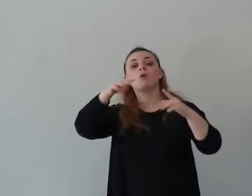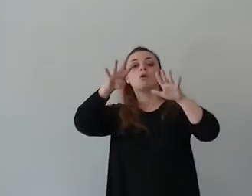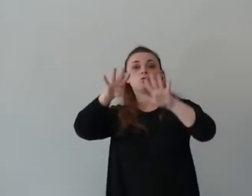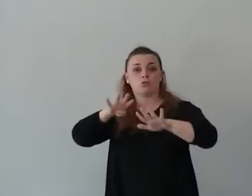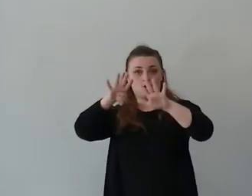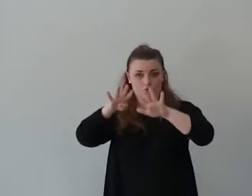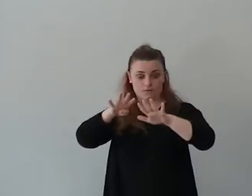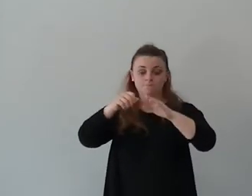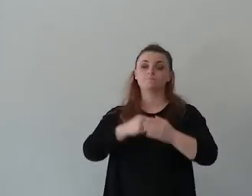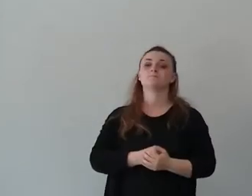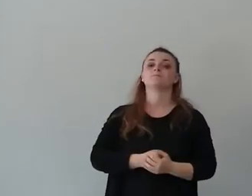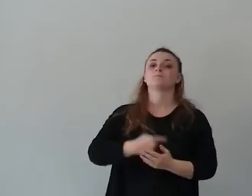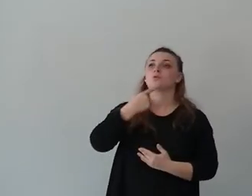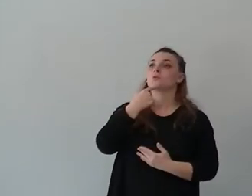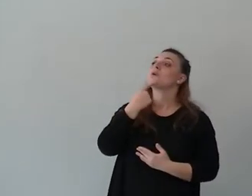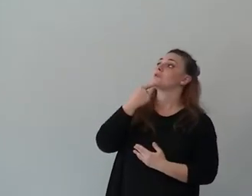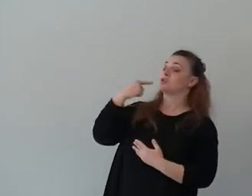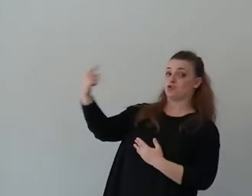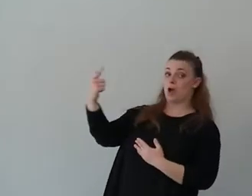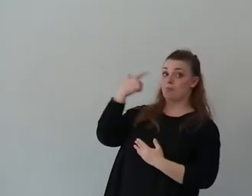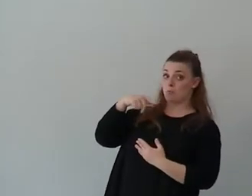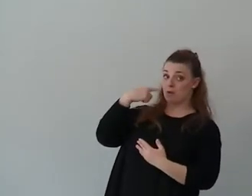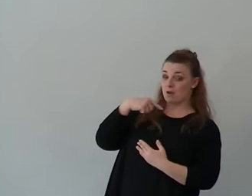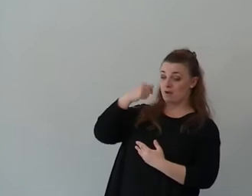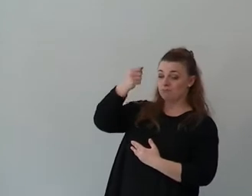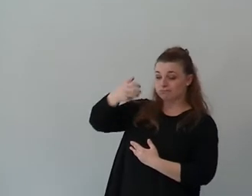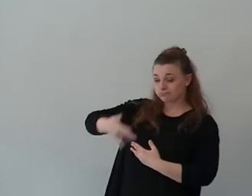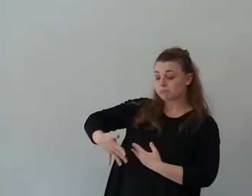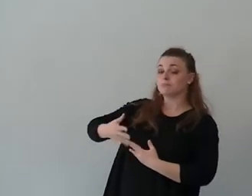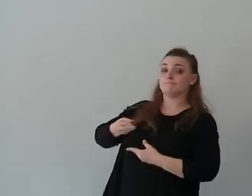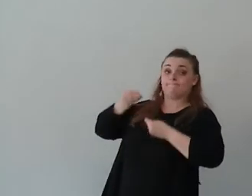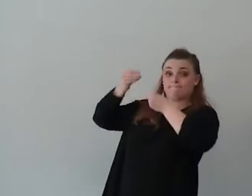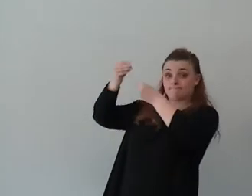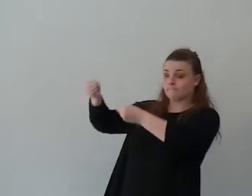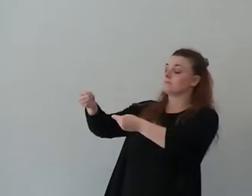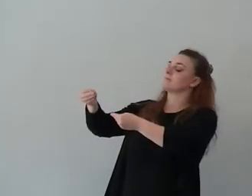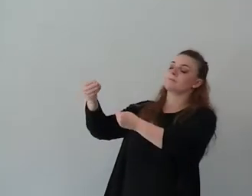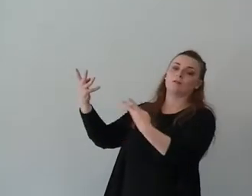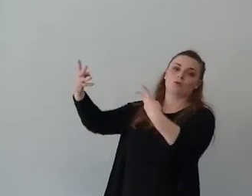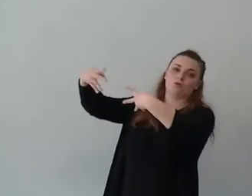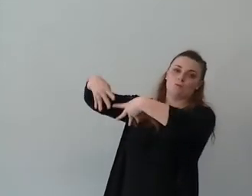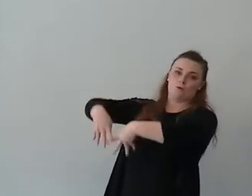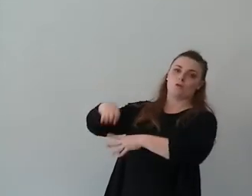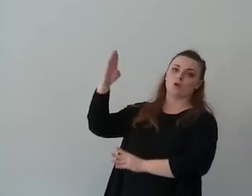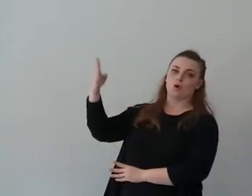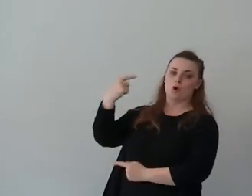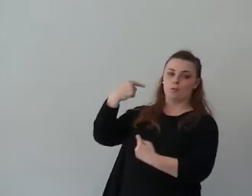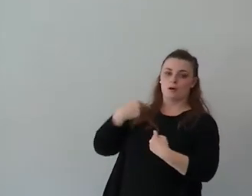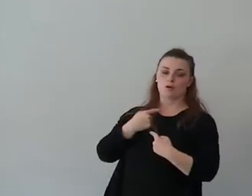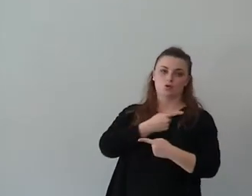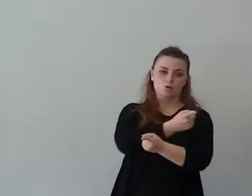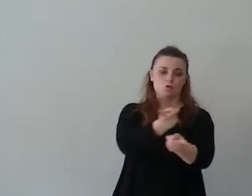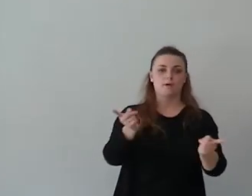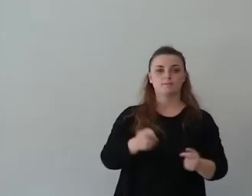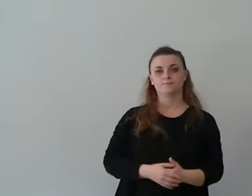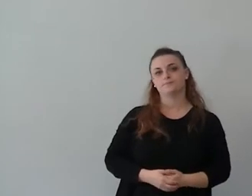da perdonarci i peccati e purificarci da ogni iniquità. So, just like I said before, God